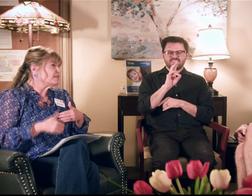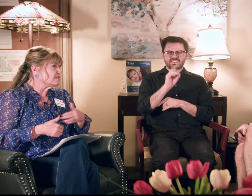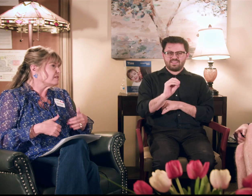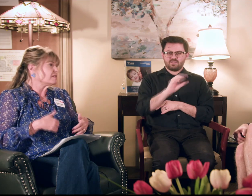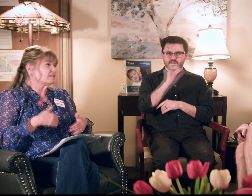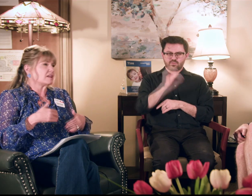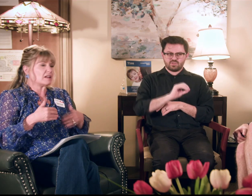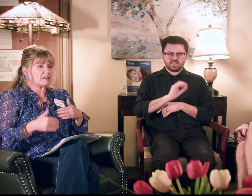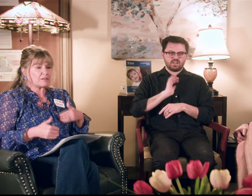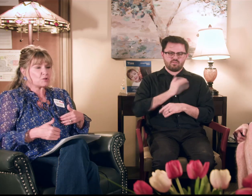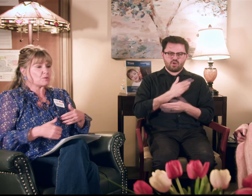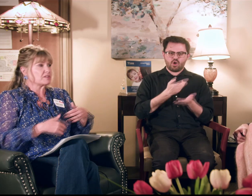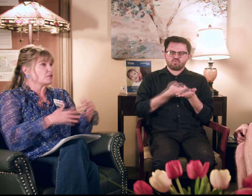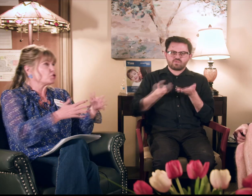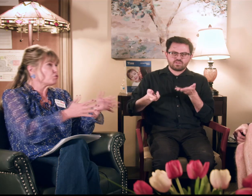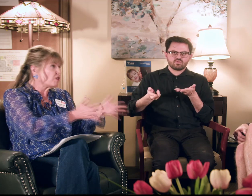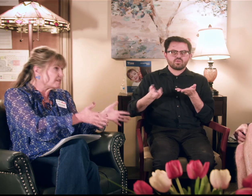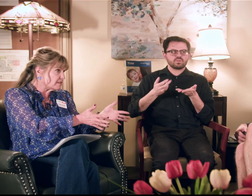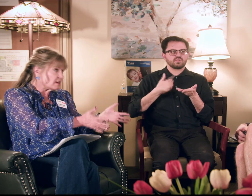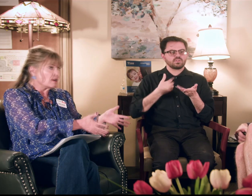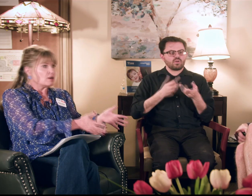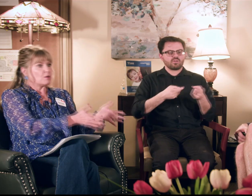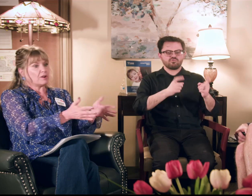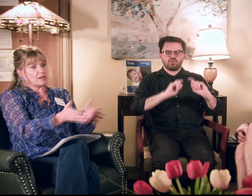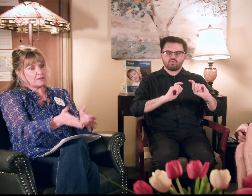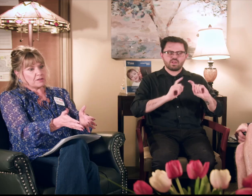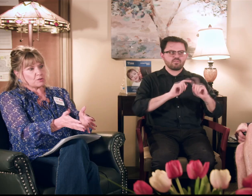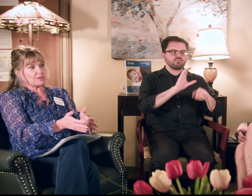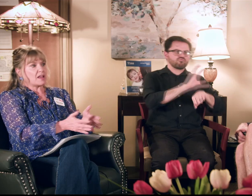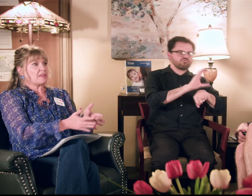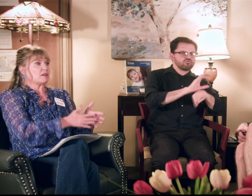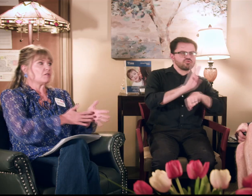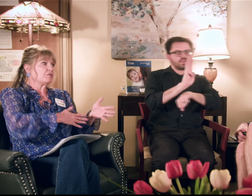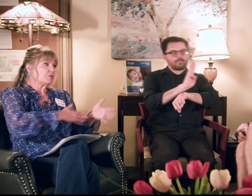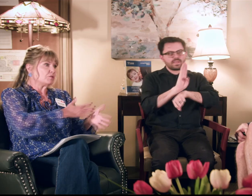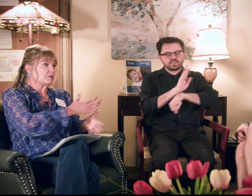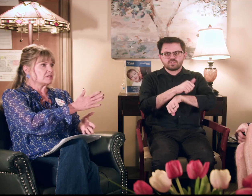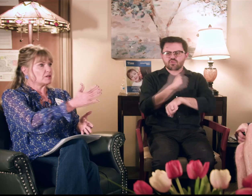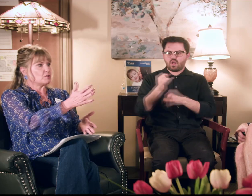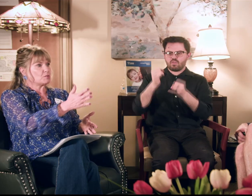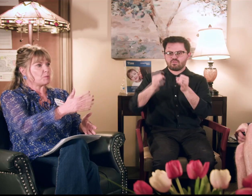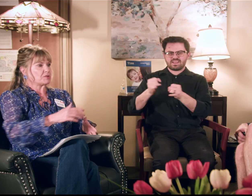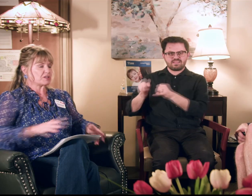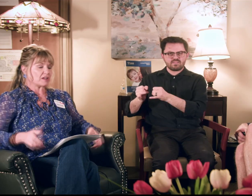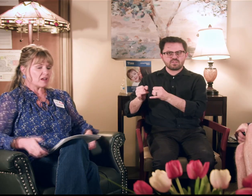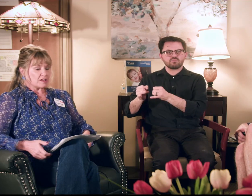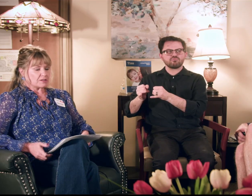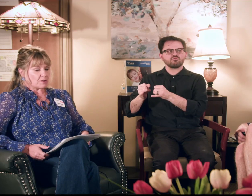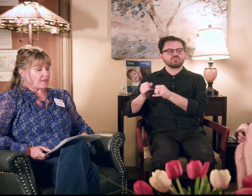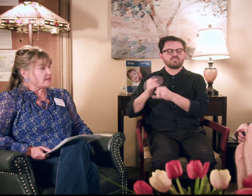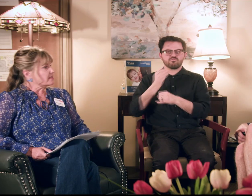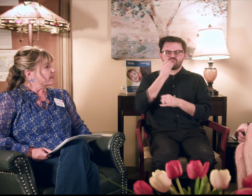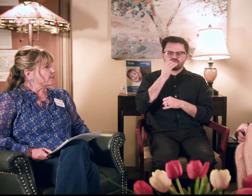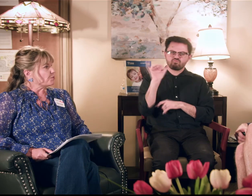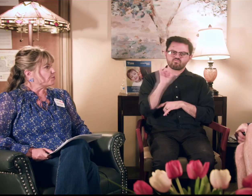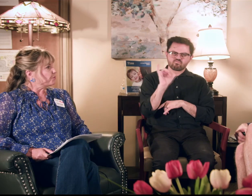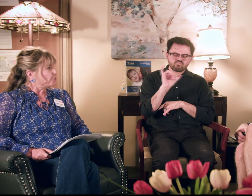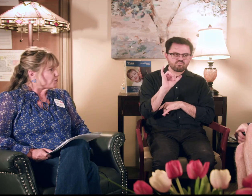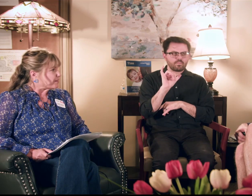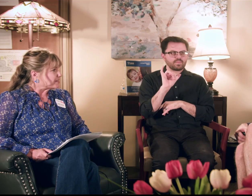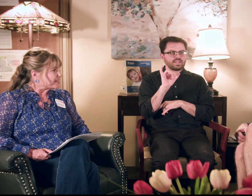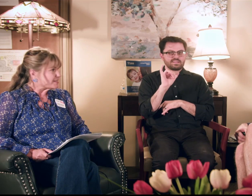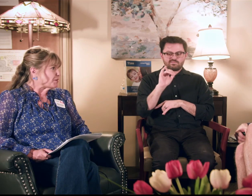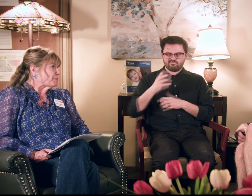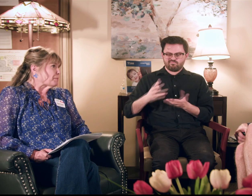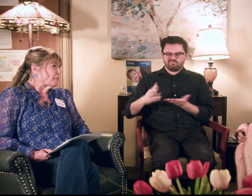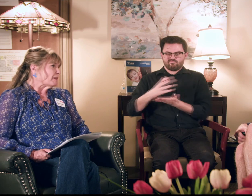churches and businesses and individuals and trust who are individuals. And then our food is a huge portion. So, and that's given through